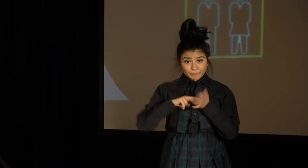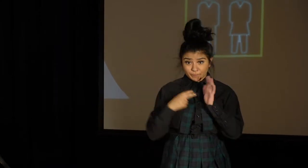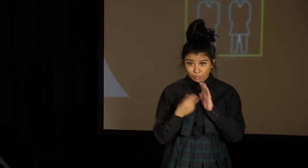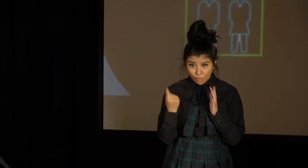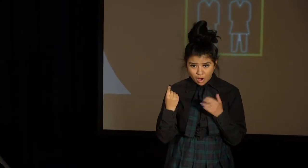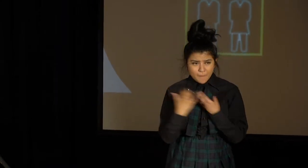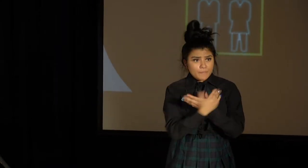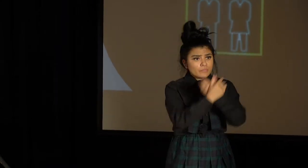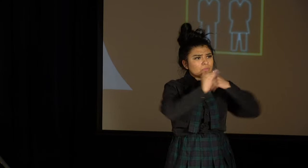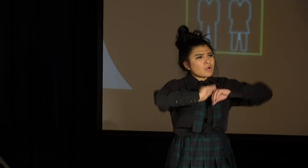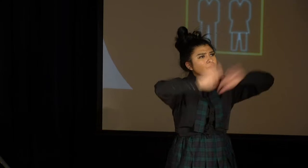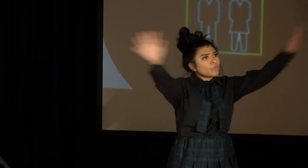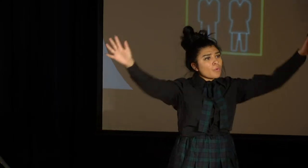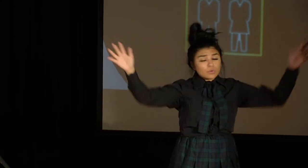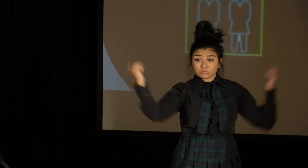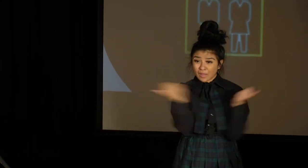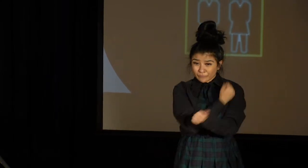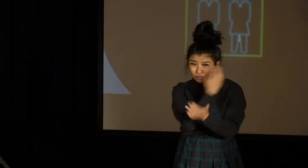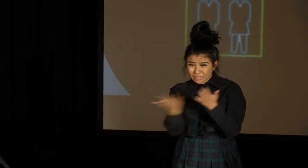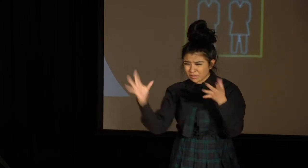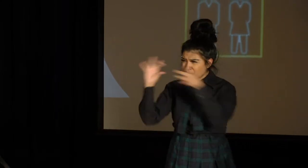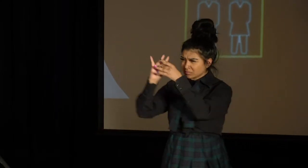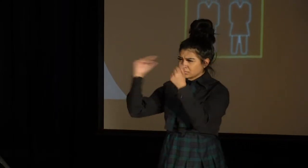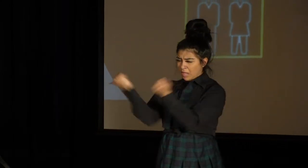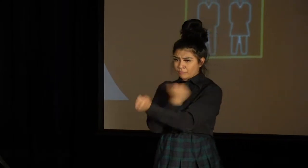effect. Everything relates to everything.